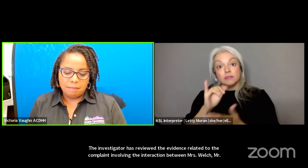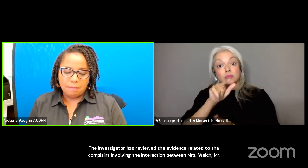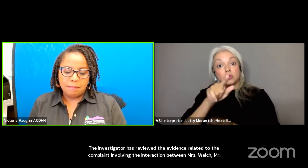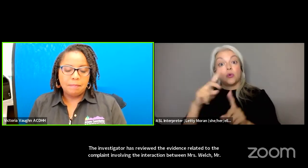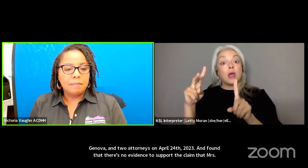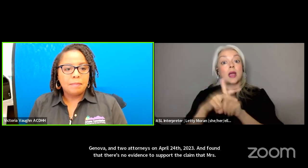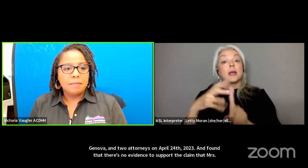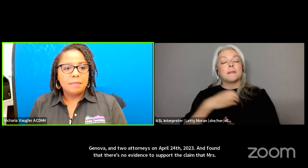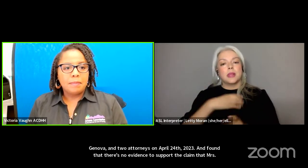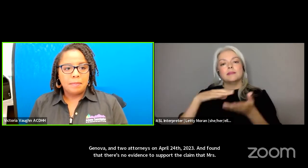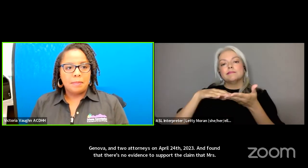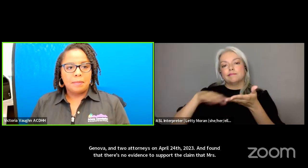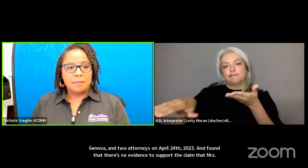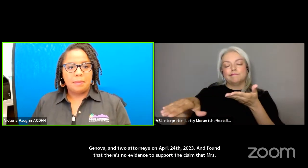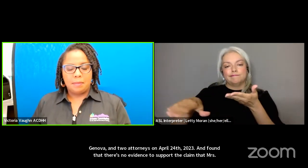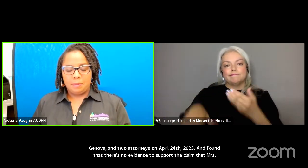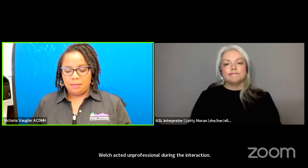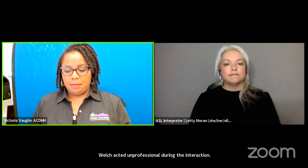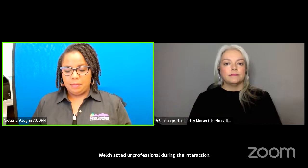dismissed.